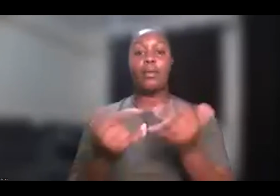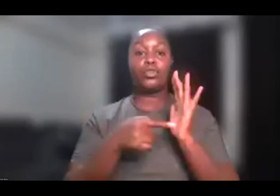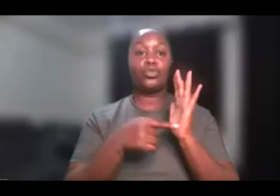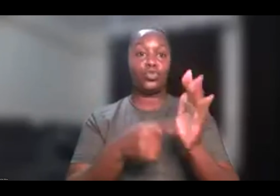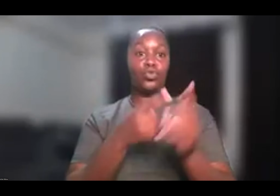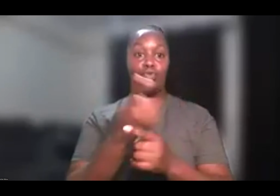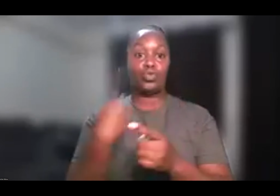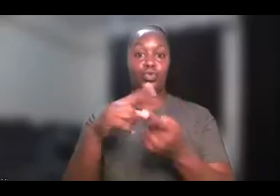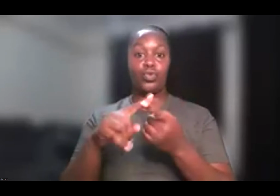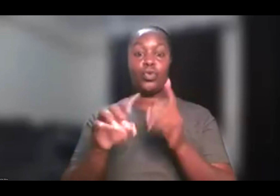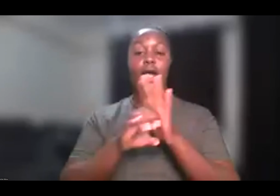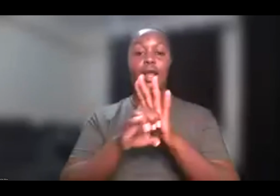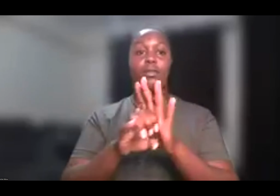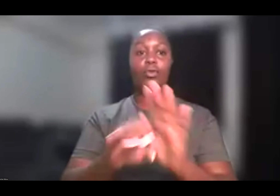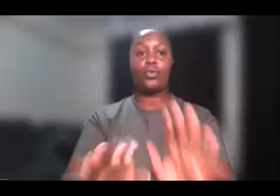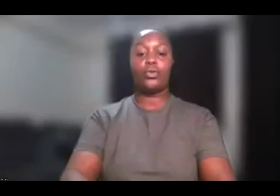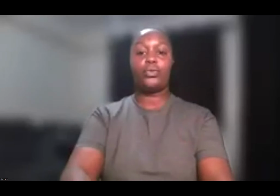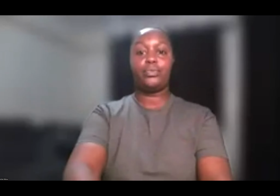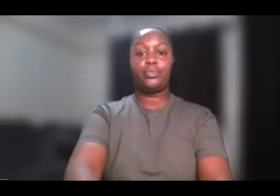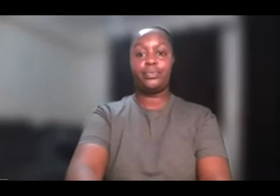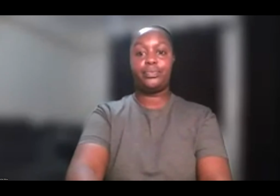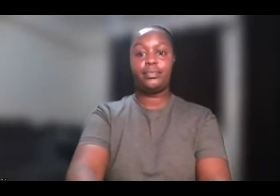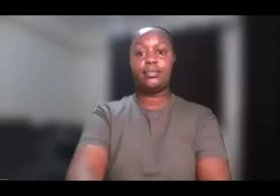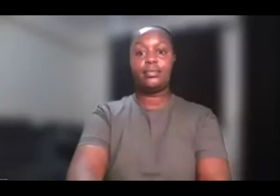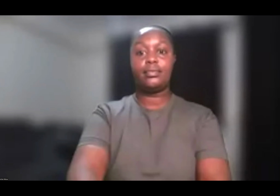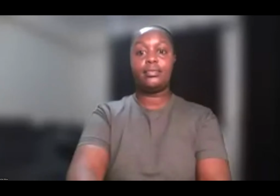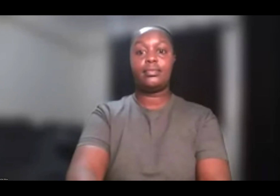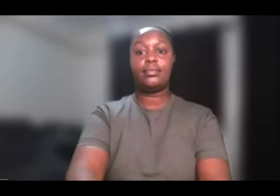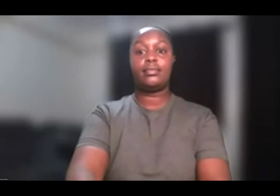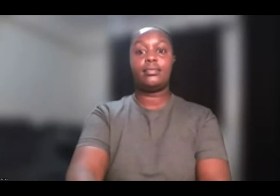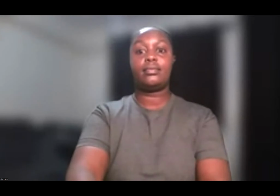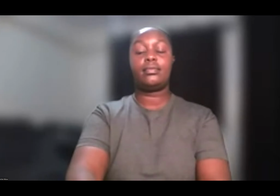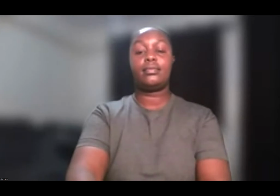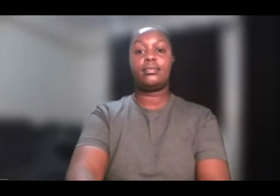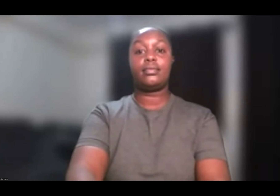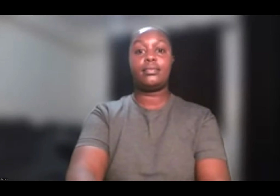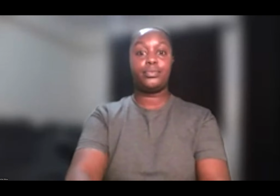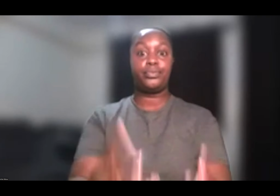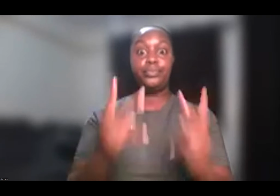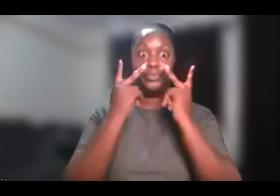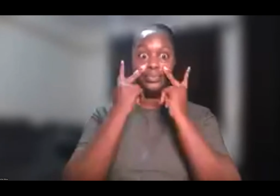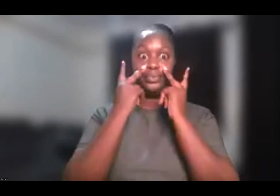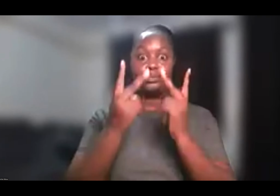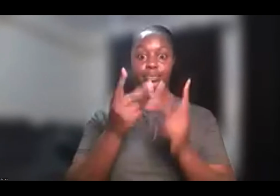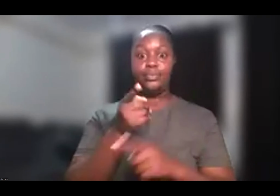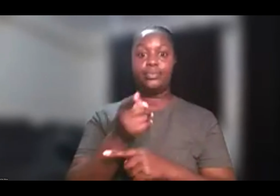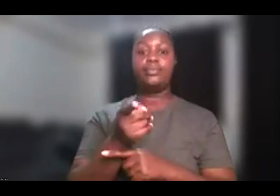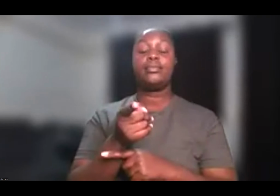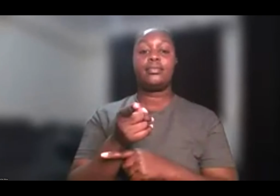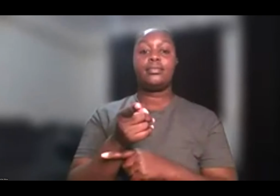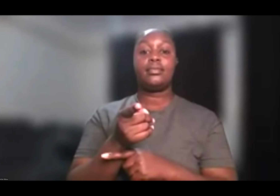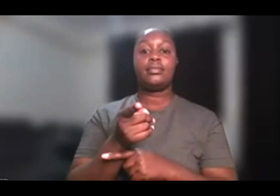is hand verification. So the user can enter a text and the